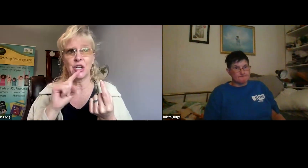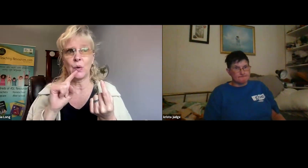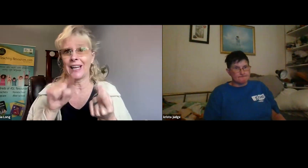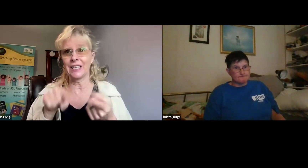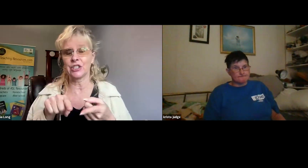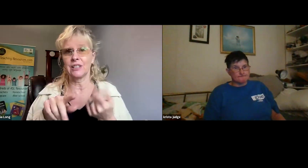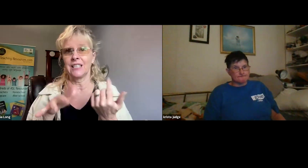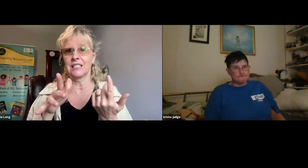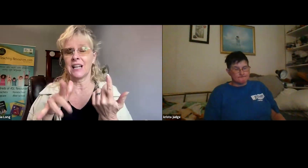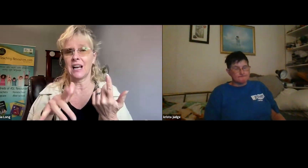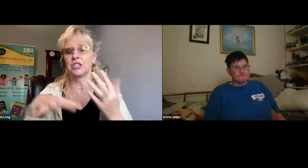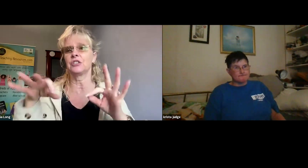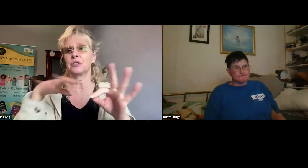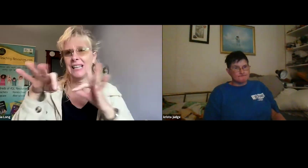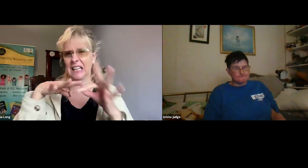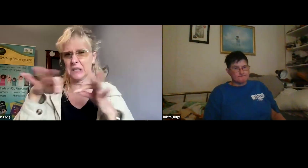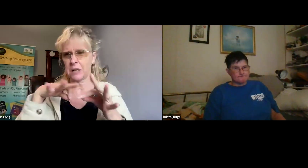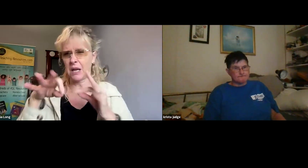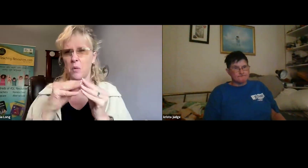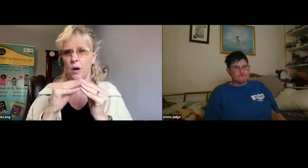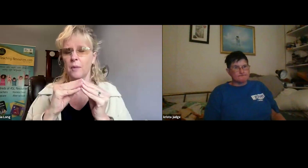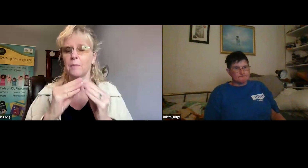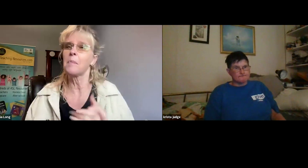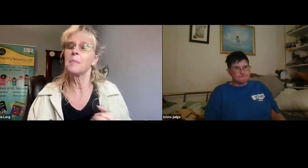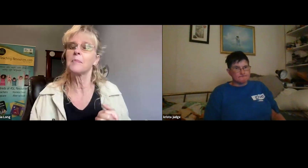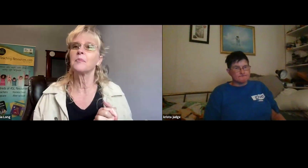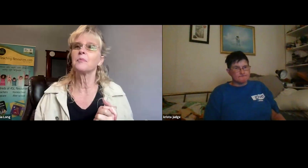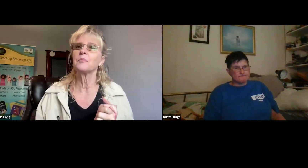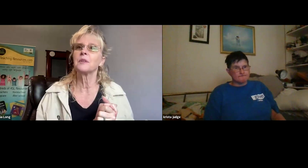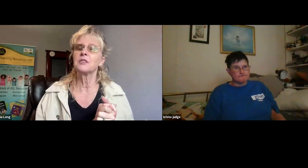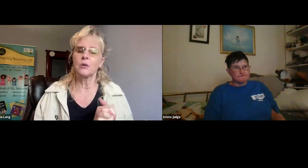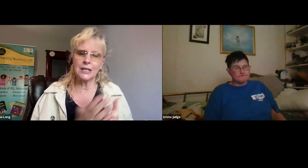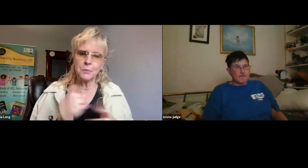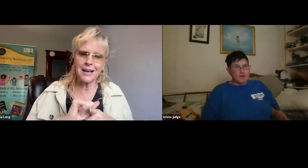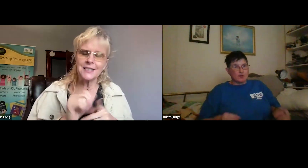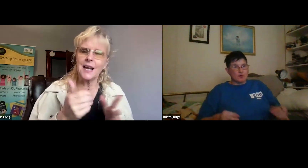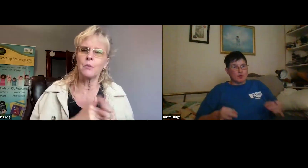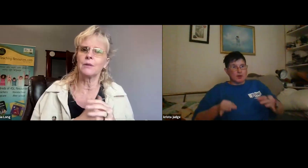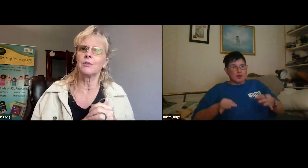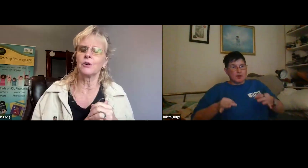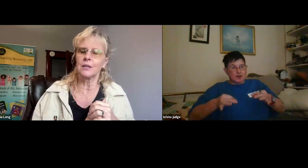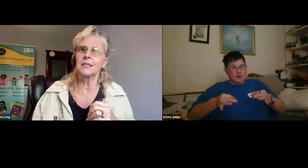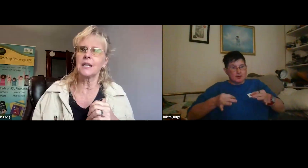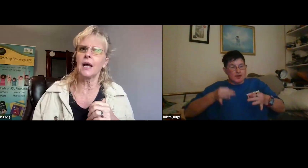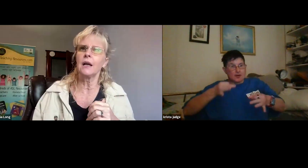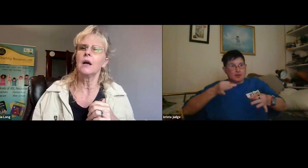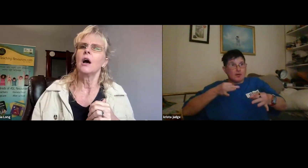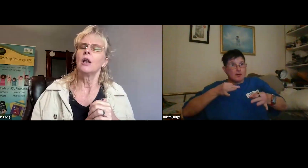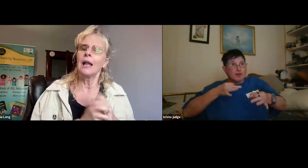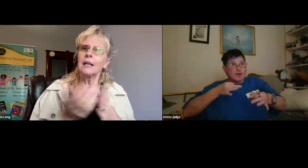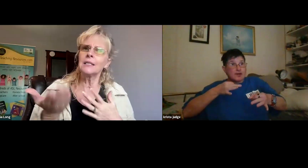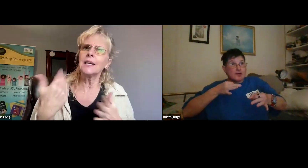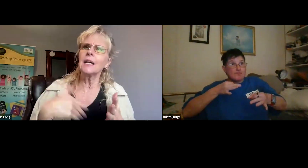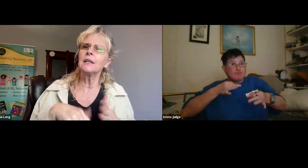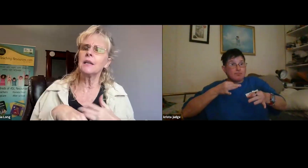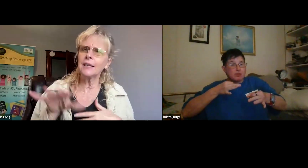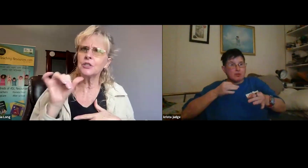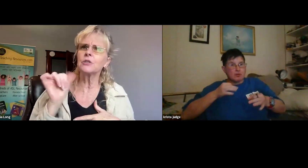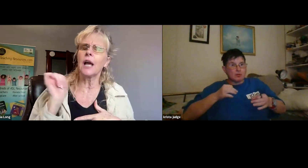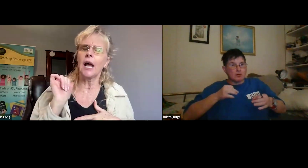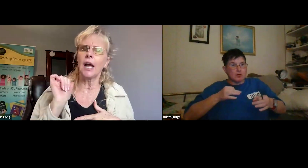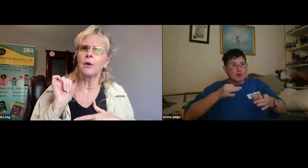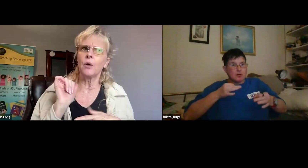not a yes, no answer. It's like she's going to explain more. So let's practice that one. You're going to say, let's